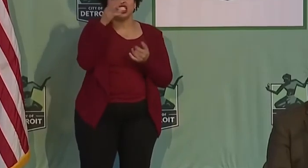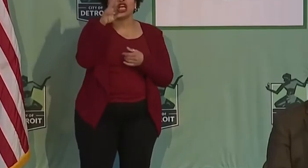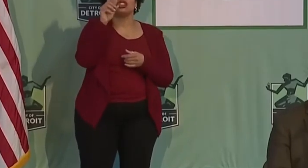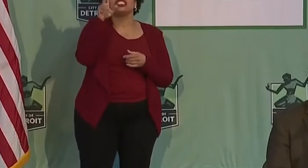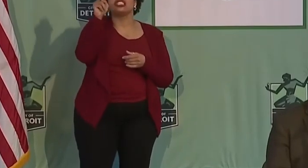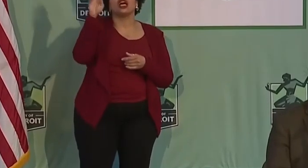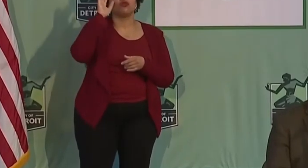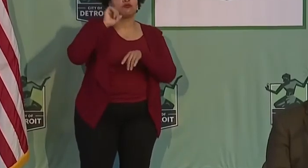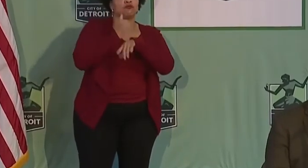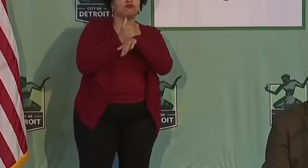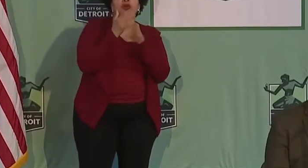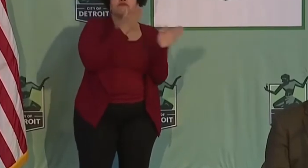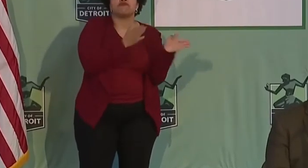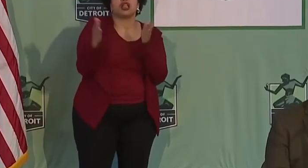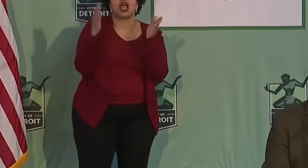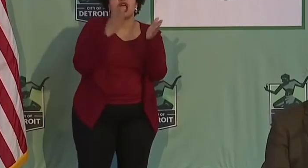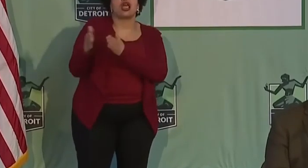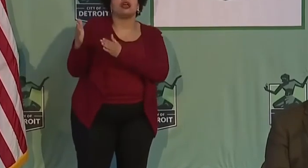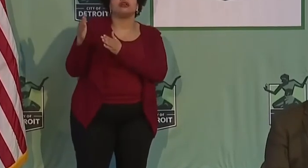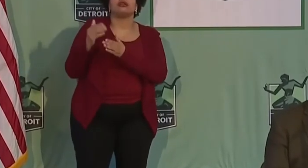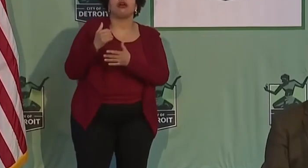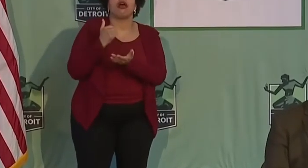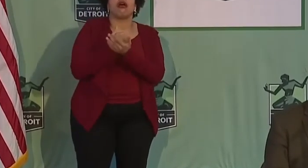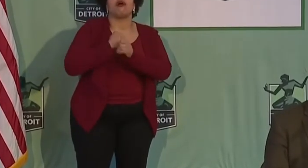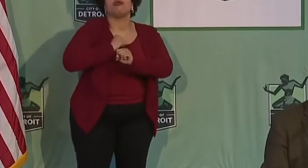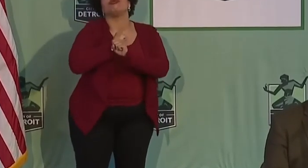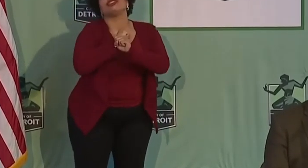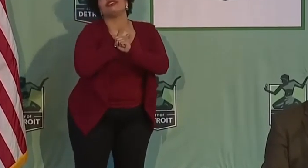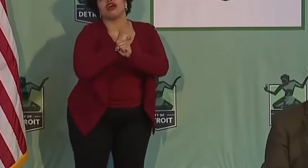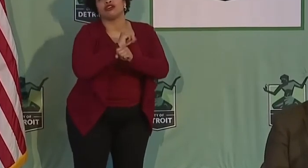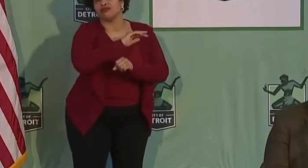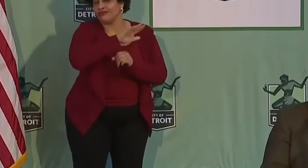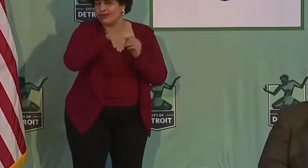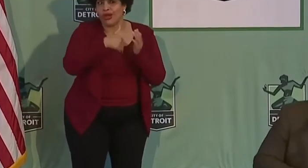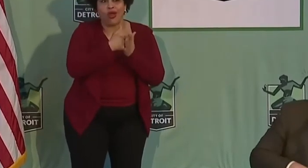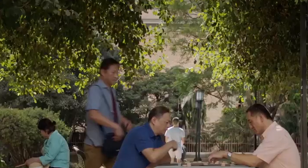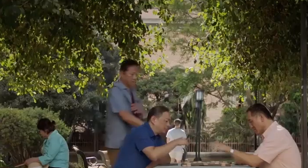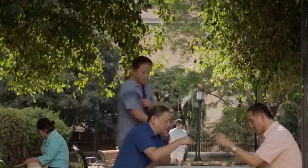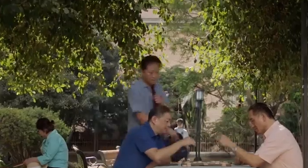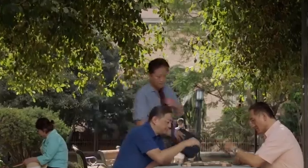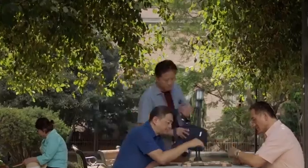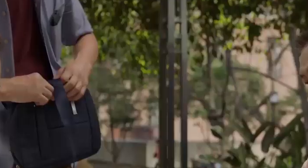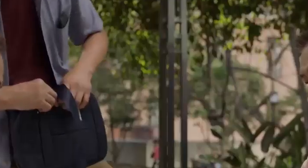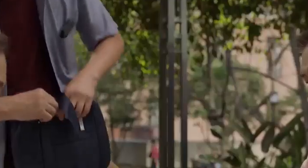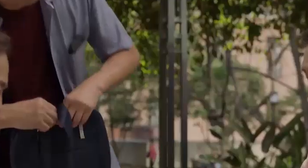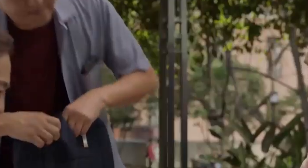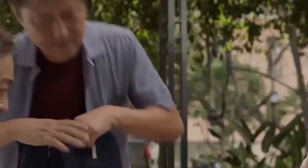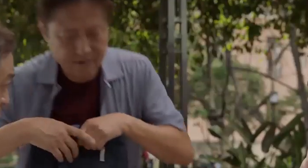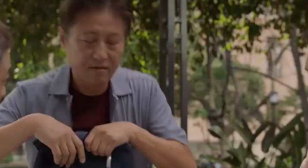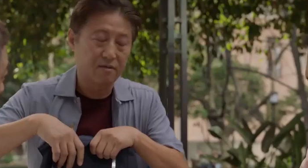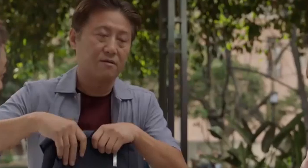out a six-point plan to protect all the employees in that department.